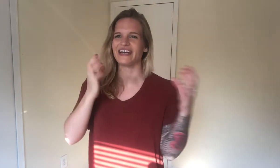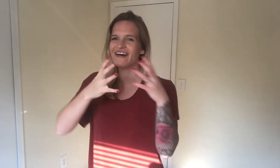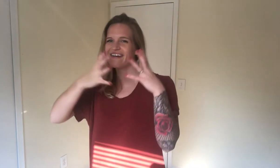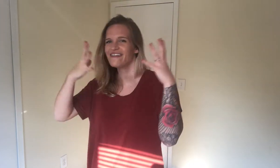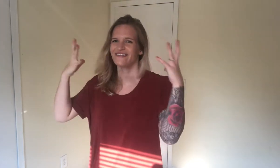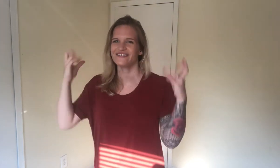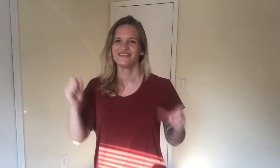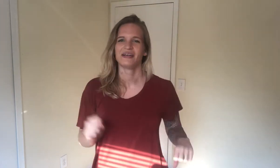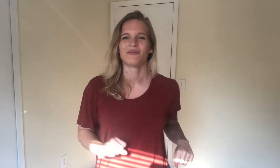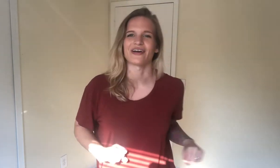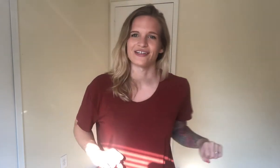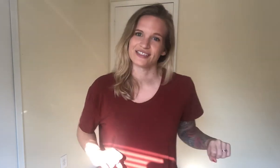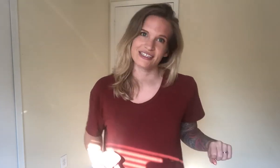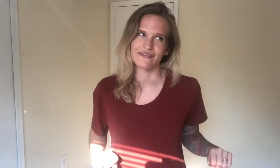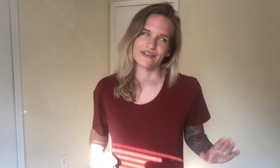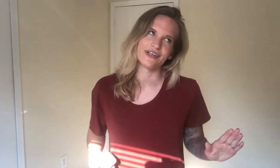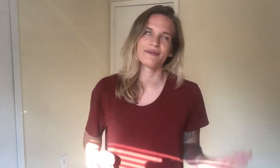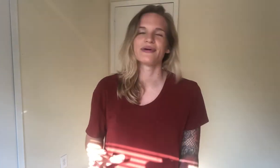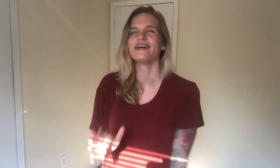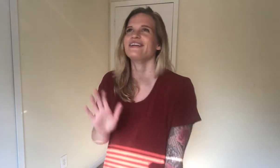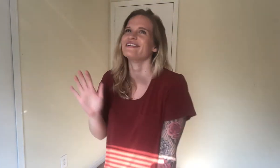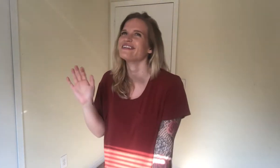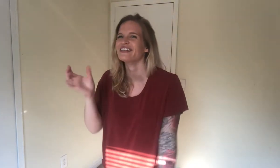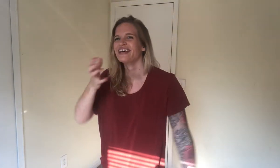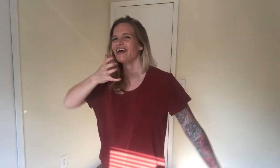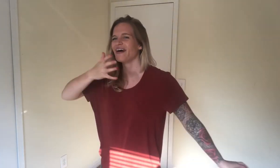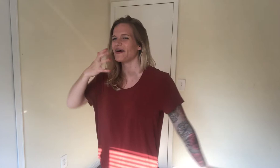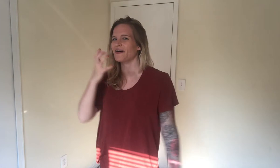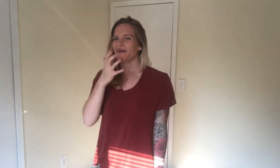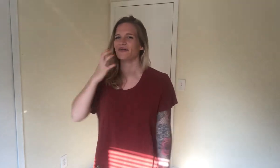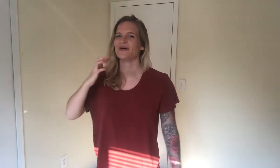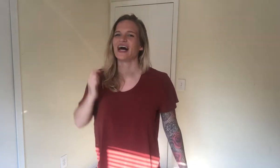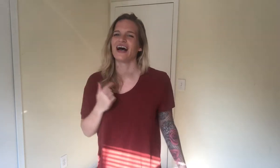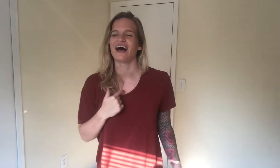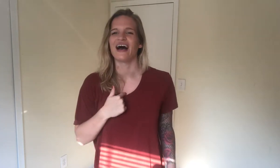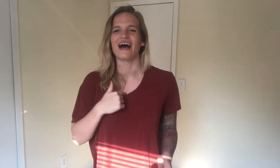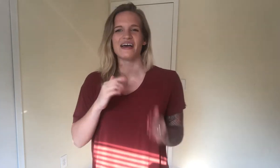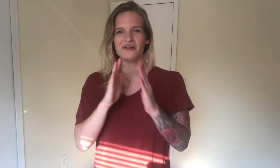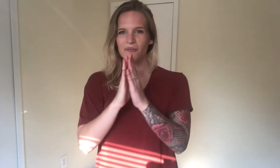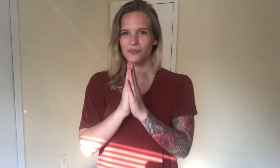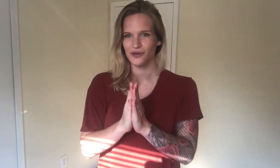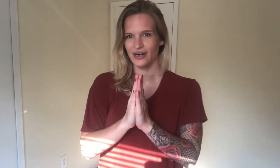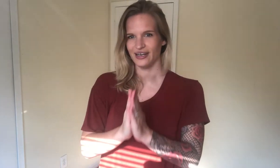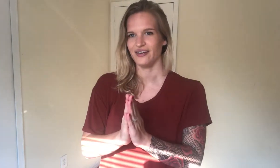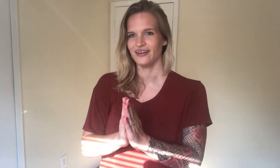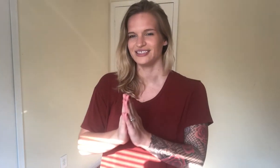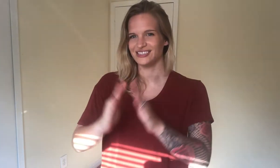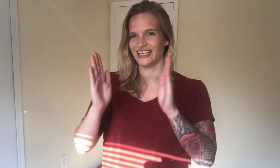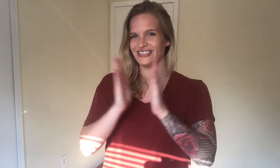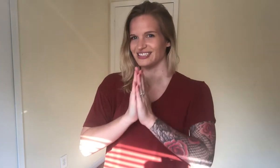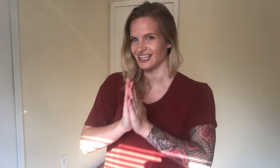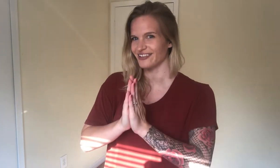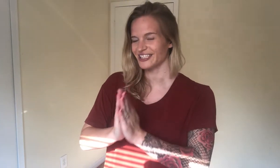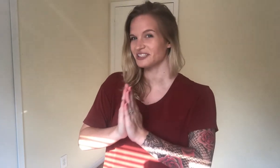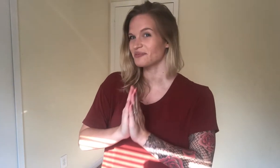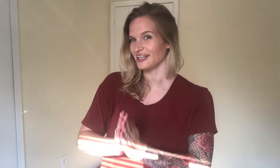O. I'm not gonna sing it for you, but O, I pray, just hands together like you're